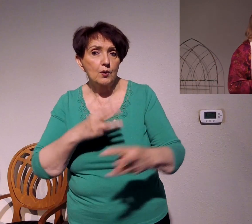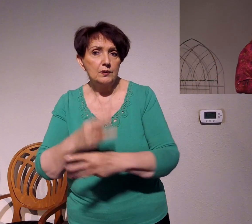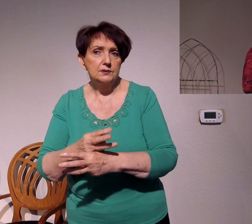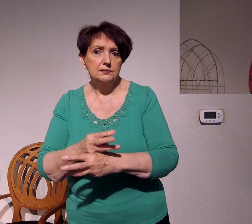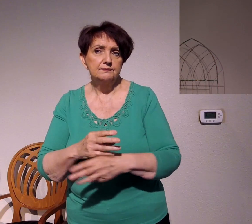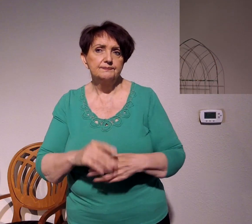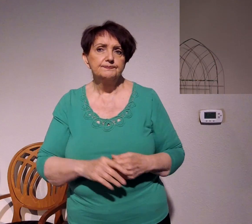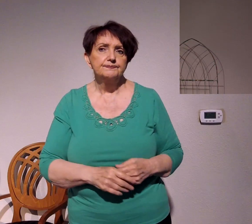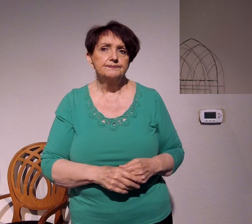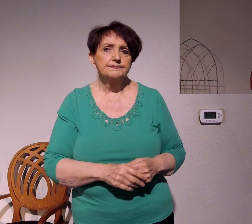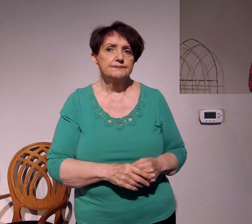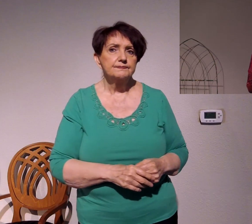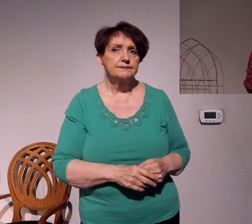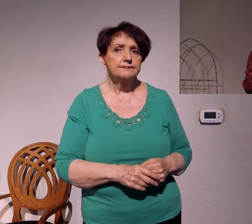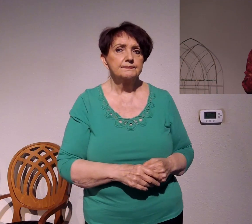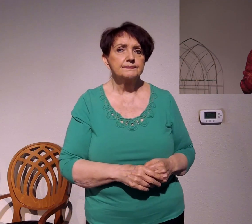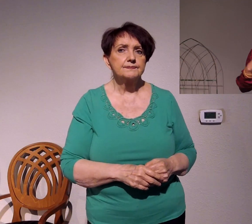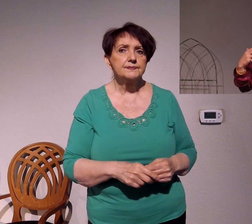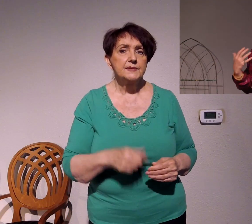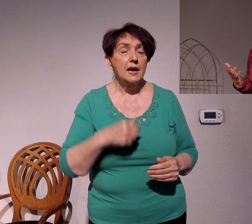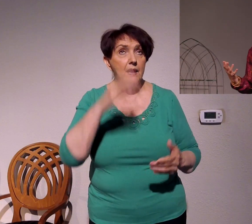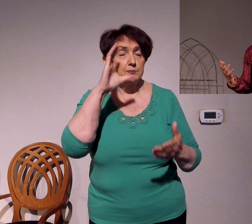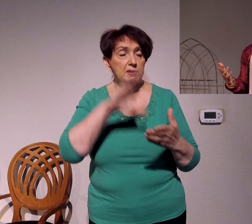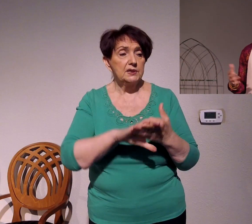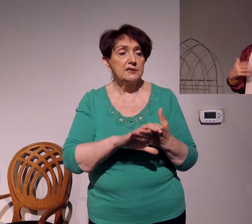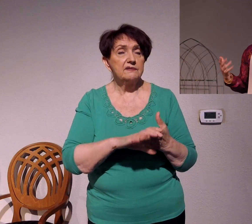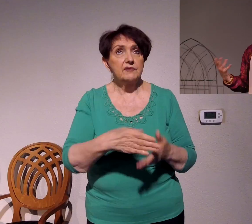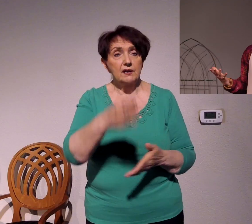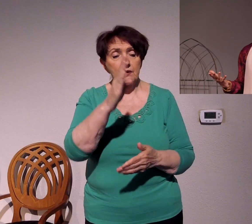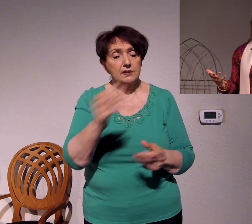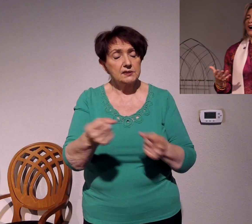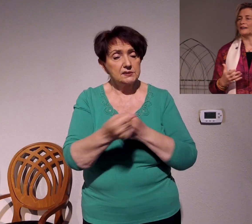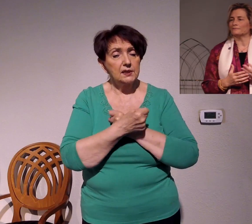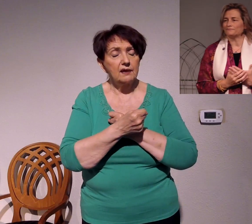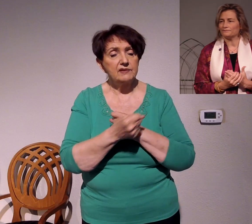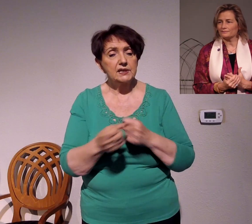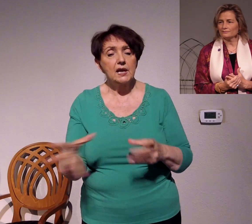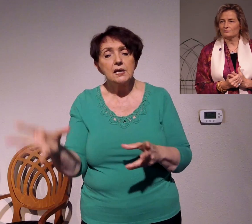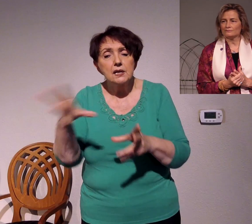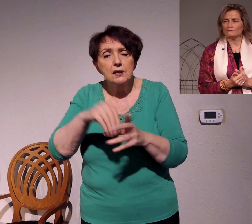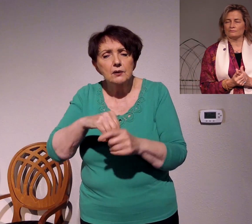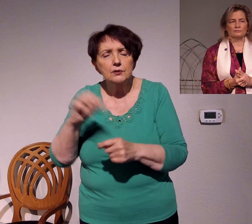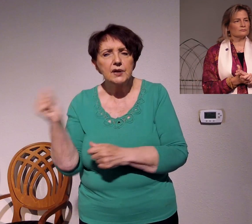And I believe that God is a loving, all-inclusive God.